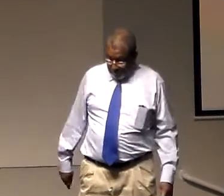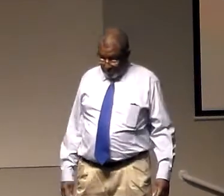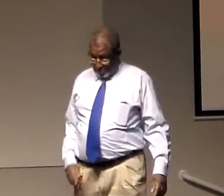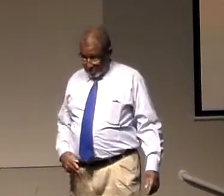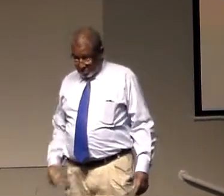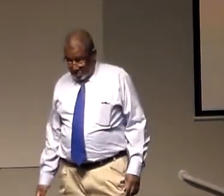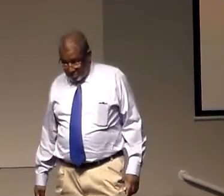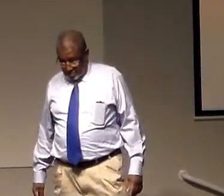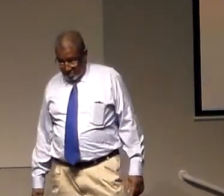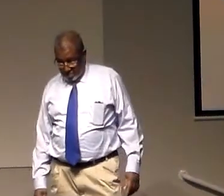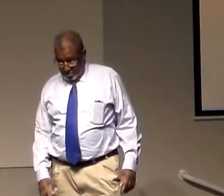happened.